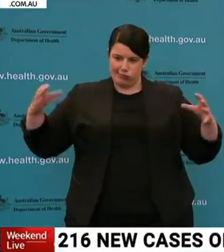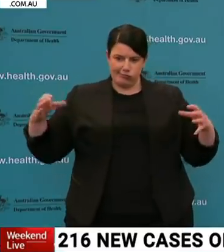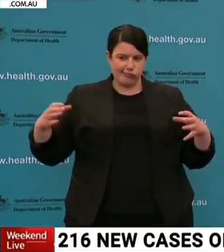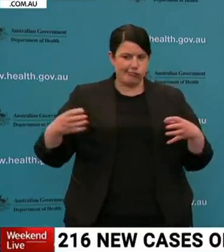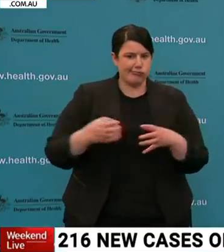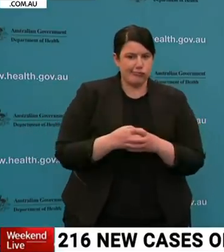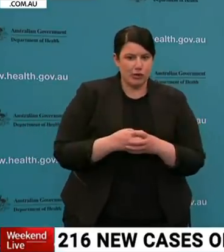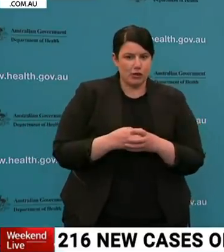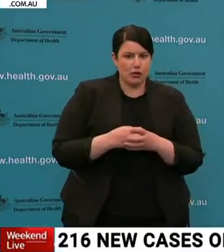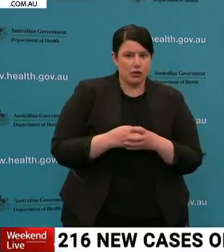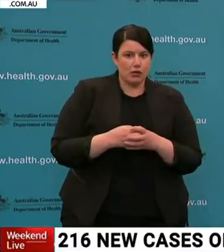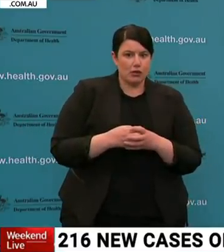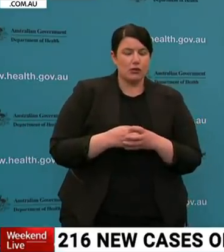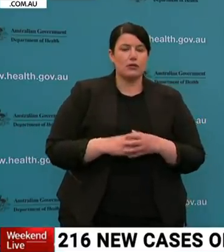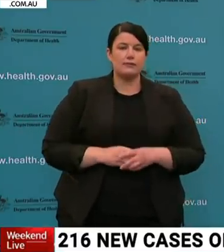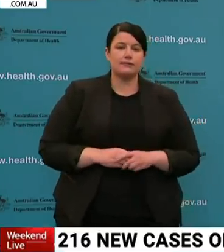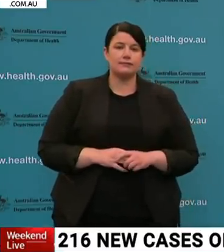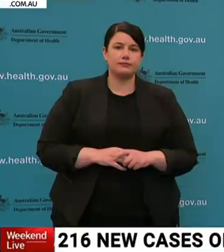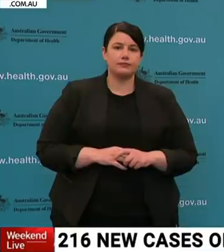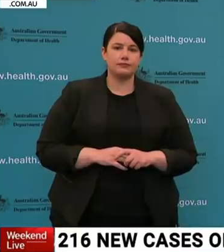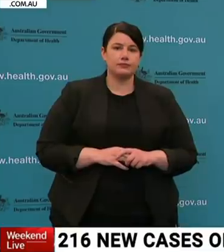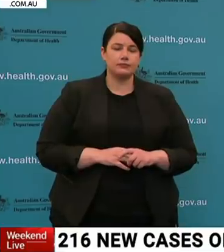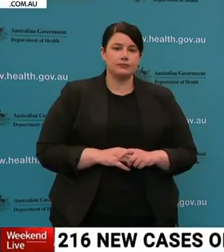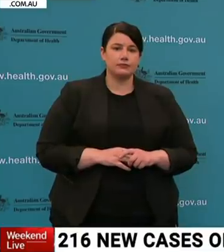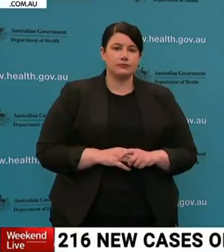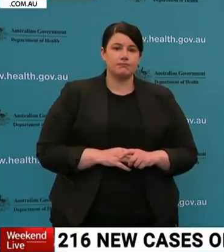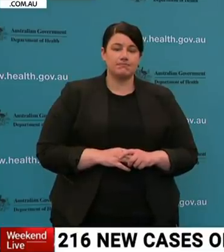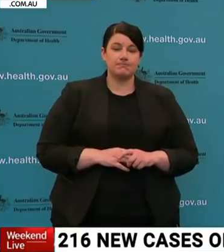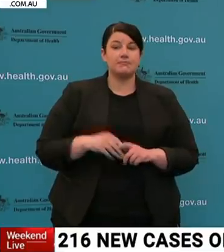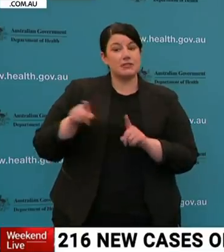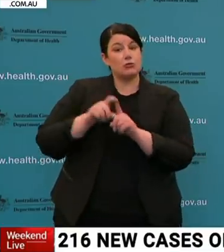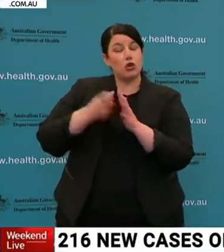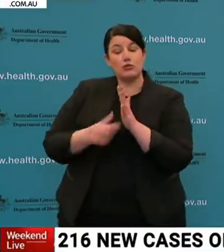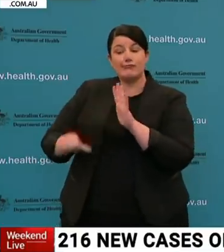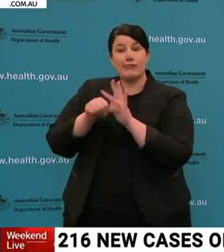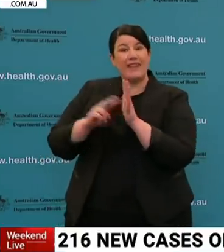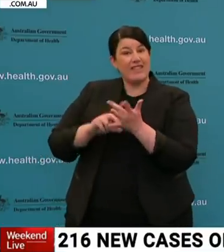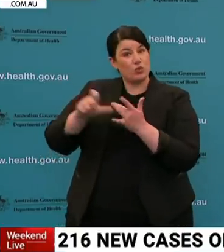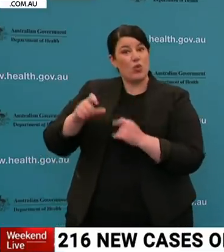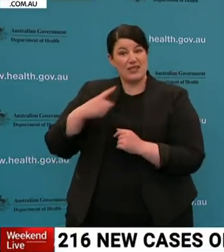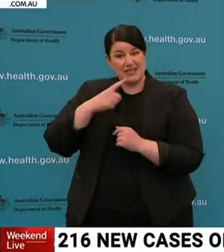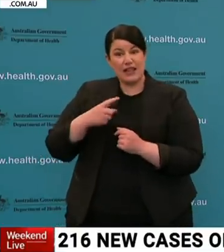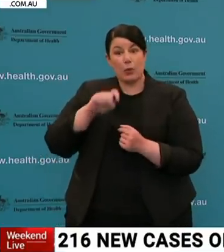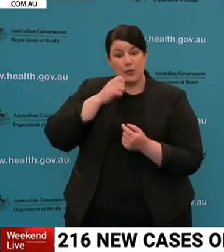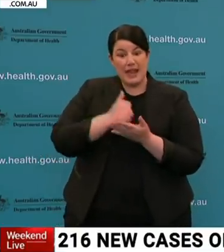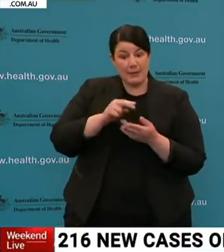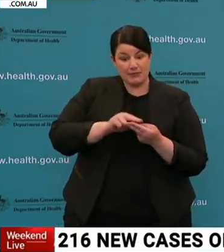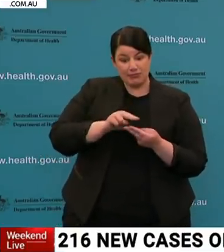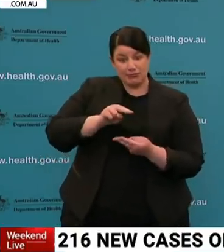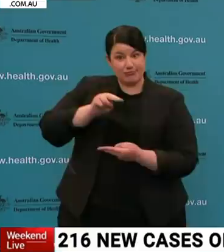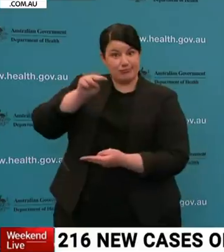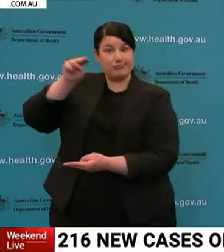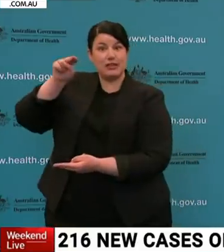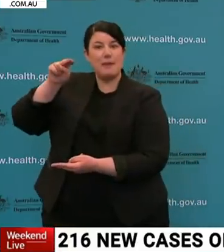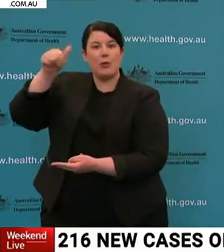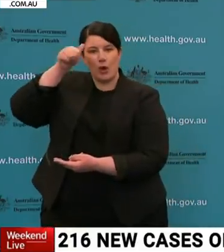we're likely to see is, as Professor Sutton has said, potentially increased numbers in the coming days, but we will eventually see a